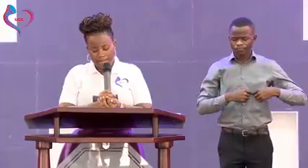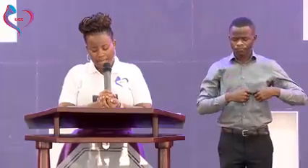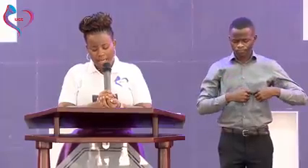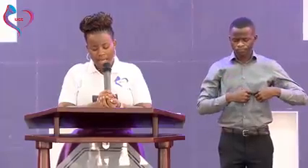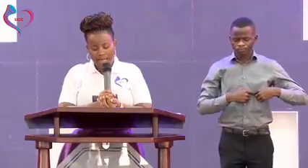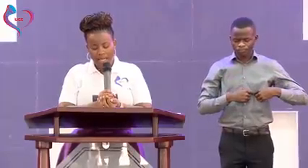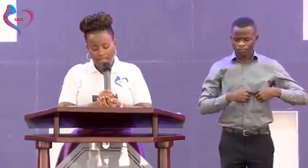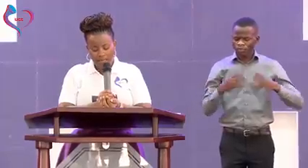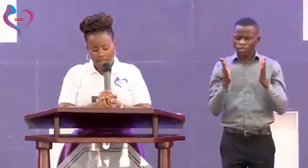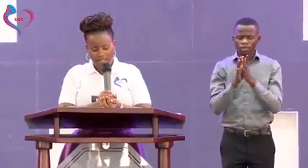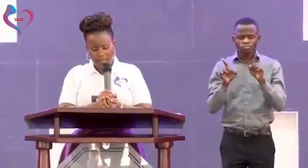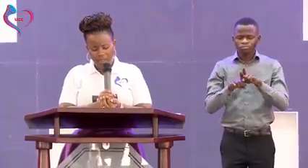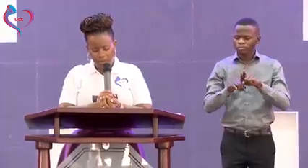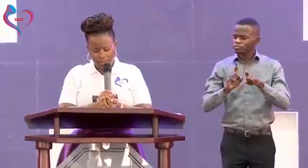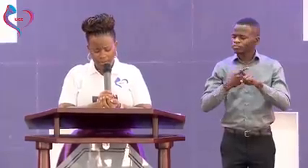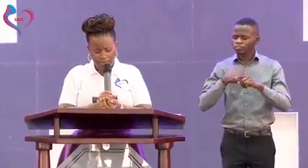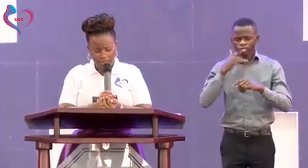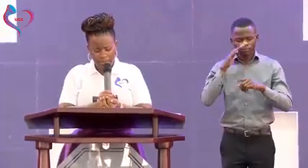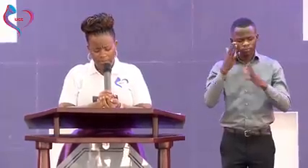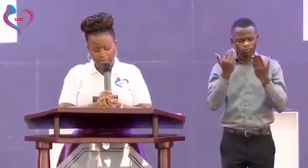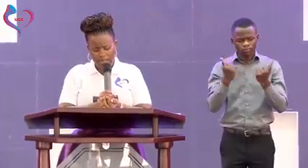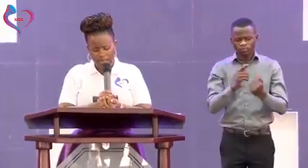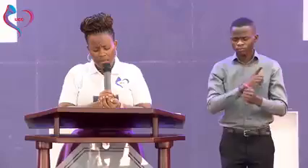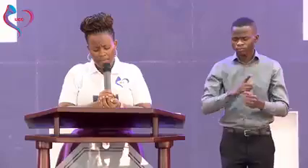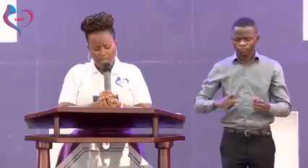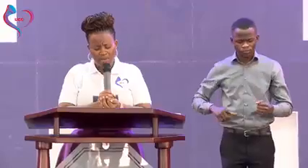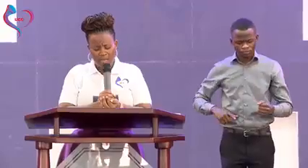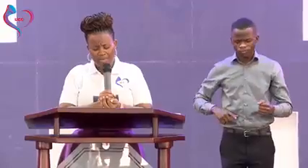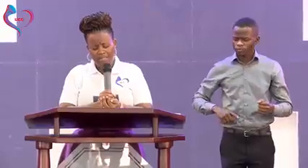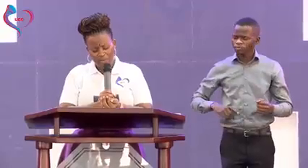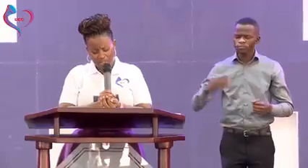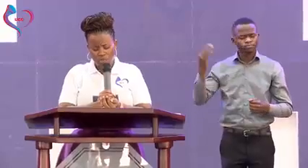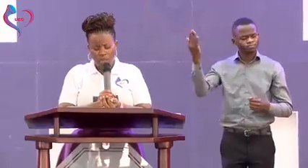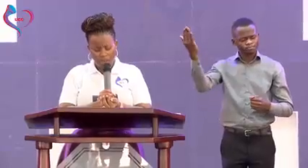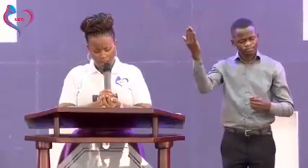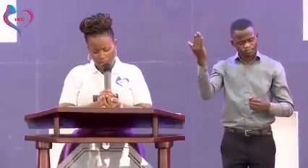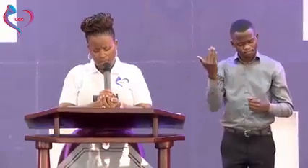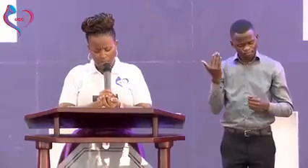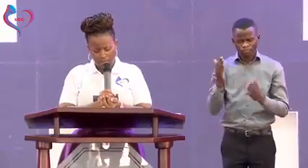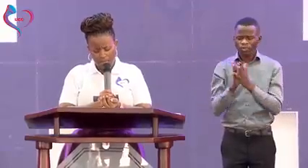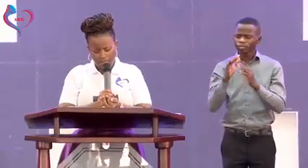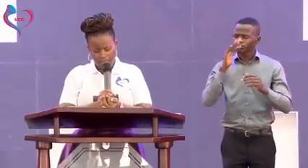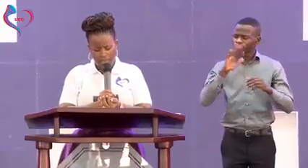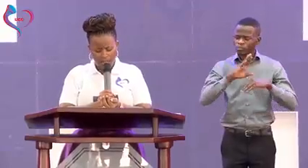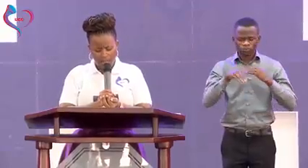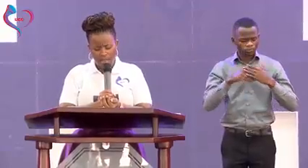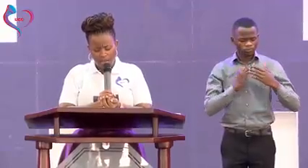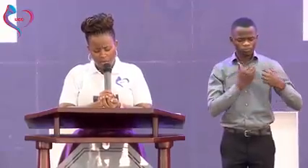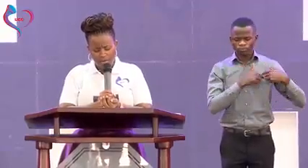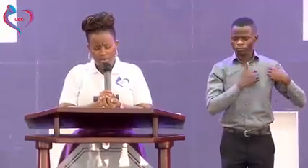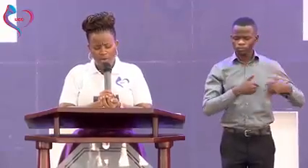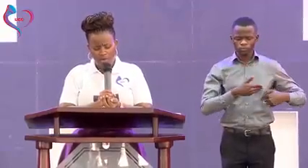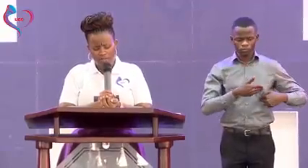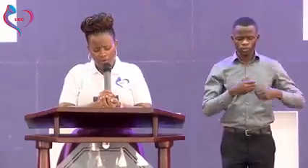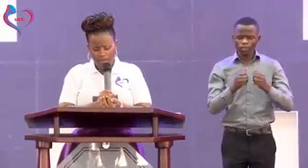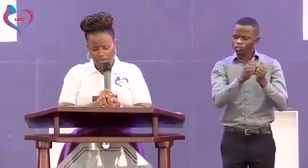munda ya fe. And as I speak, Lord, iranga njogera mukama, may you come and speak to our hearts. Leko joyo gererie mitima